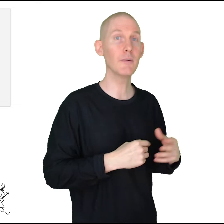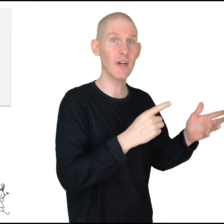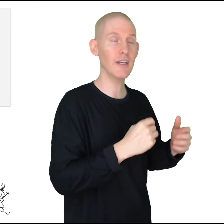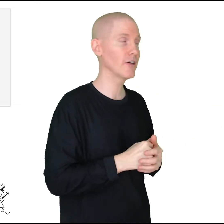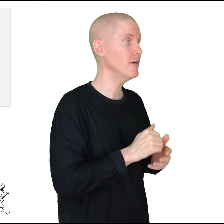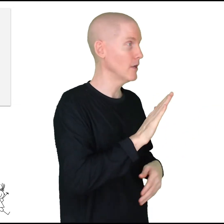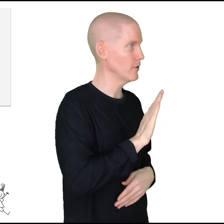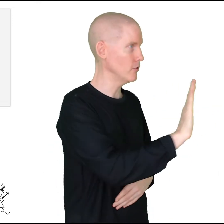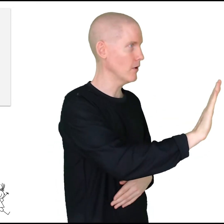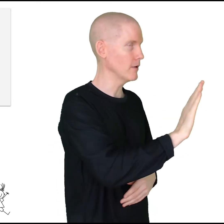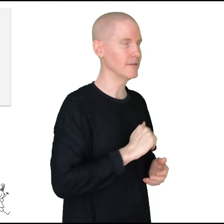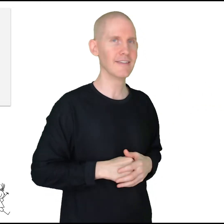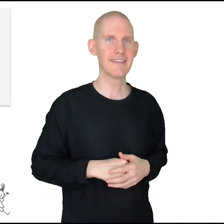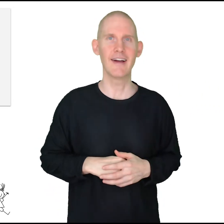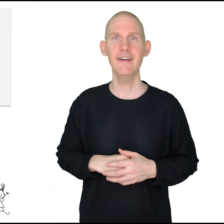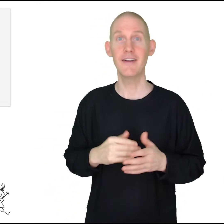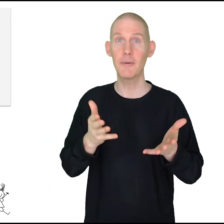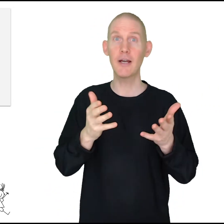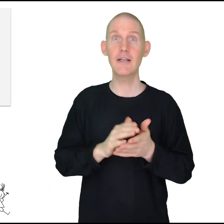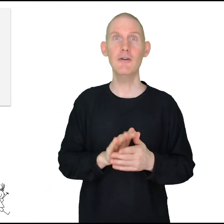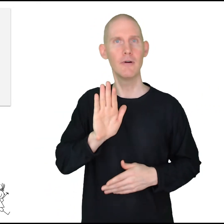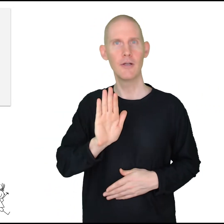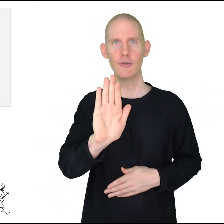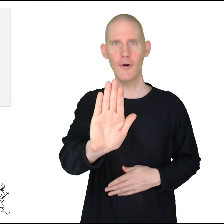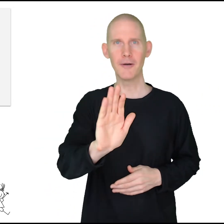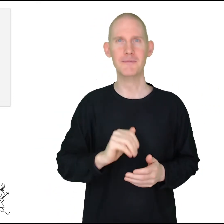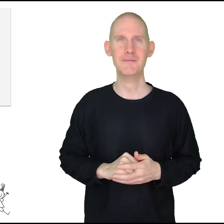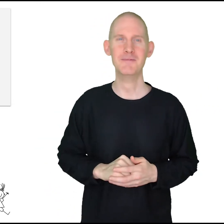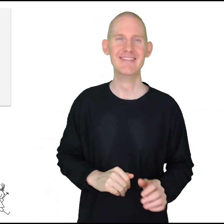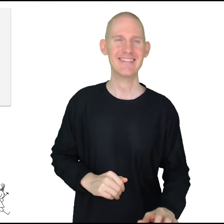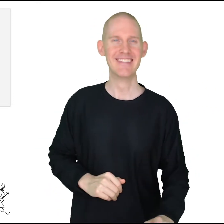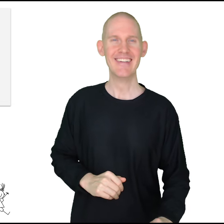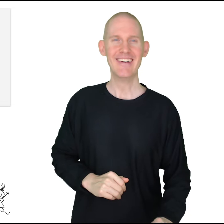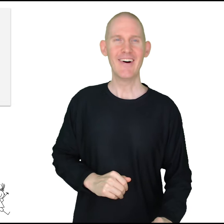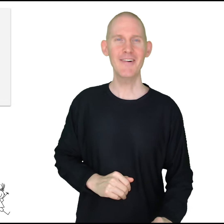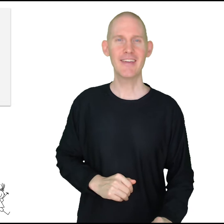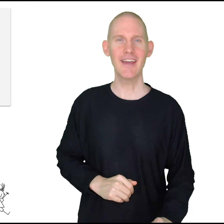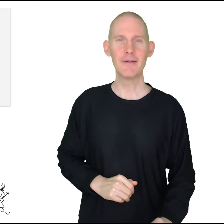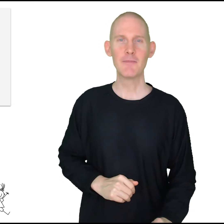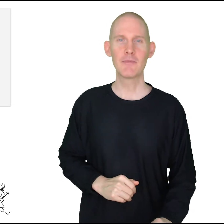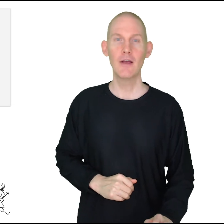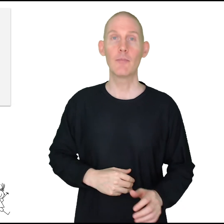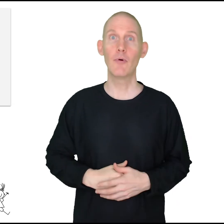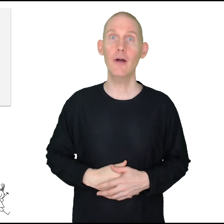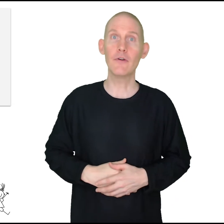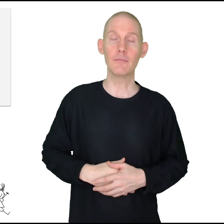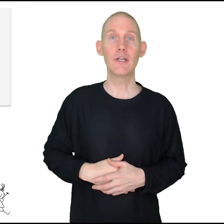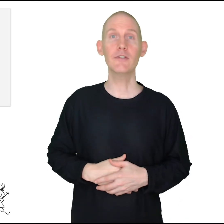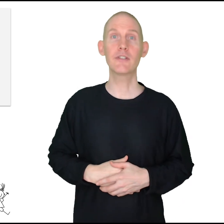talking to her, your. Now I'm talking to you, your. Okay. Brother. Here's the sign